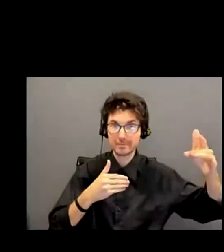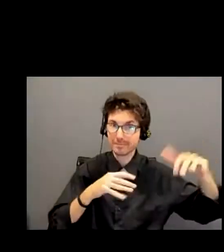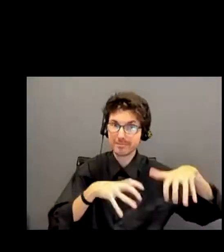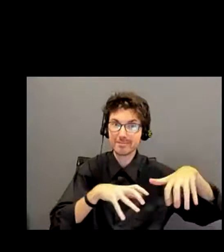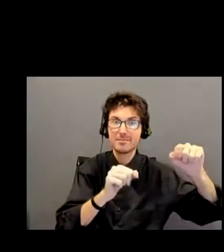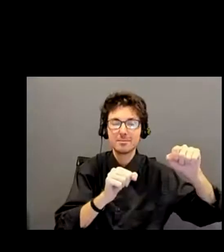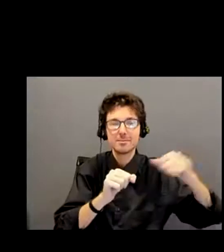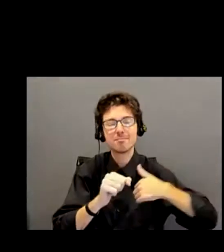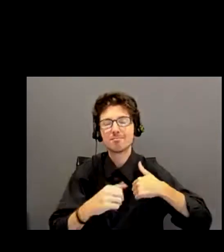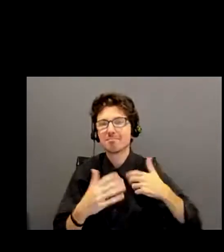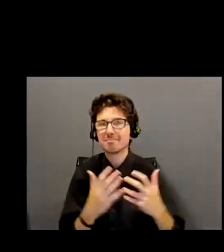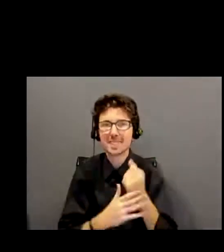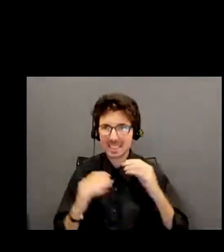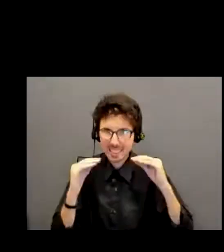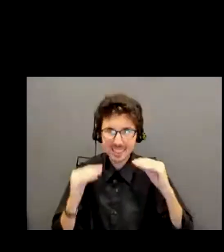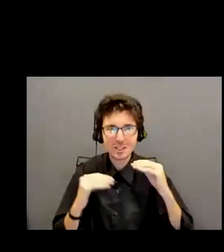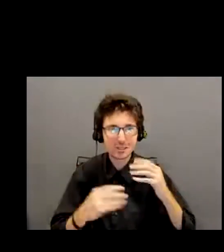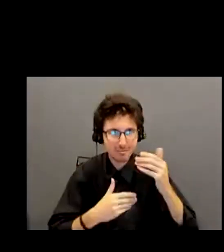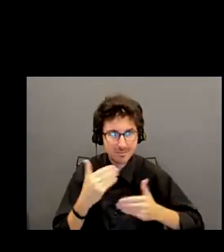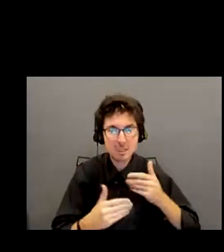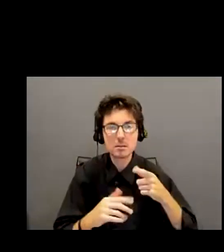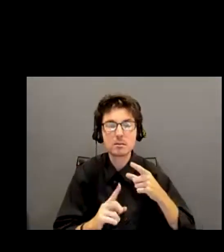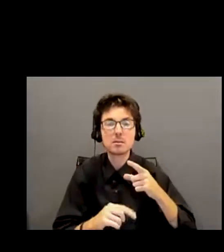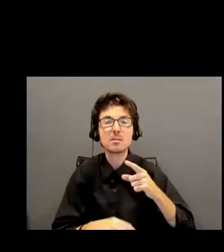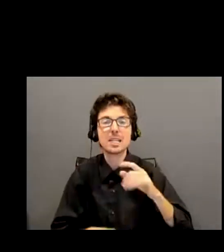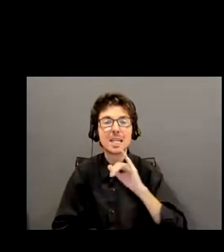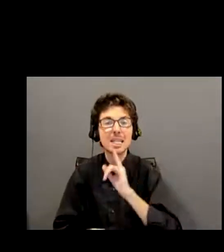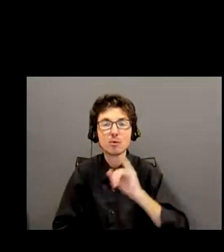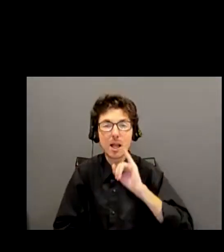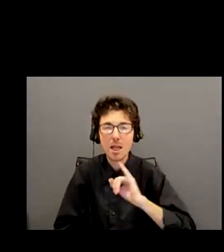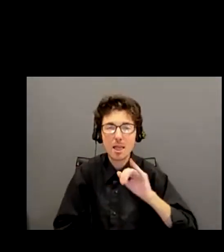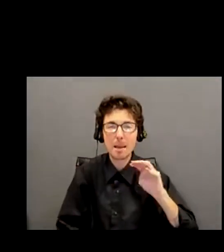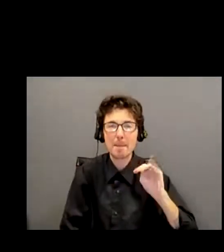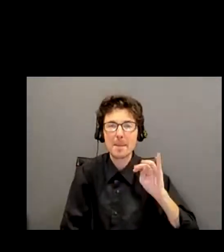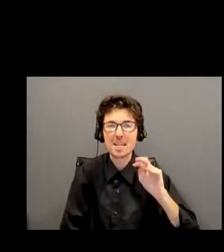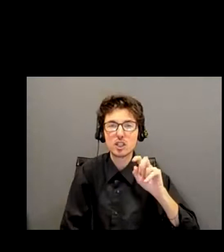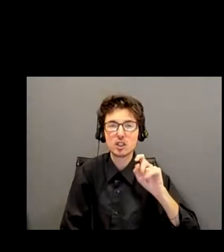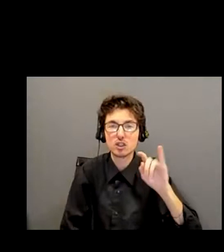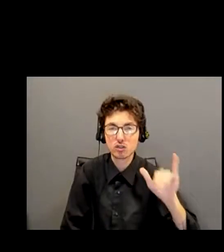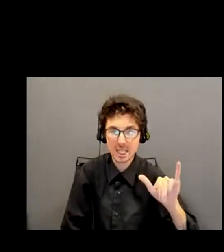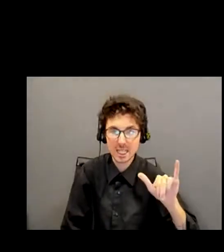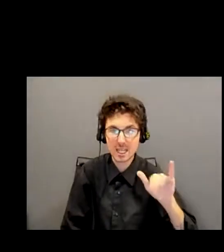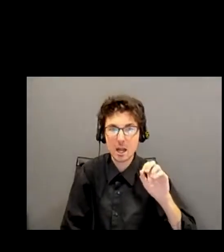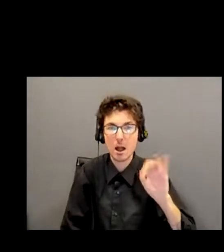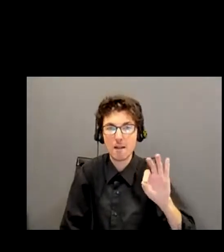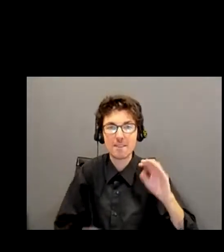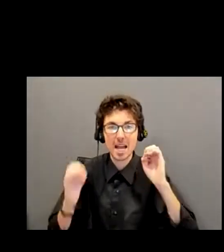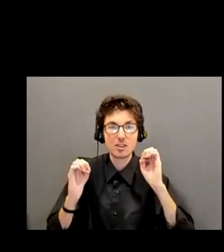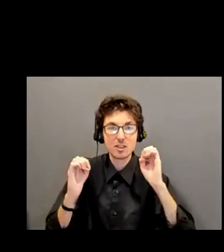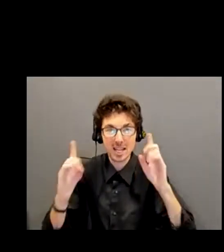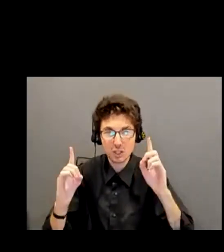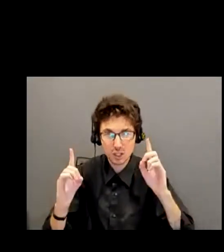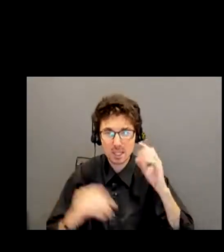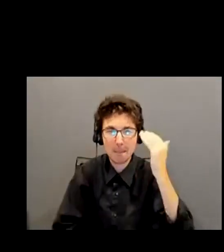program in the Israeli Ministry of Education called Teachers Without Borders, which has existed